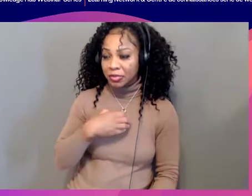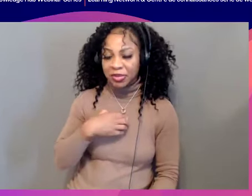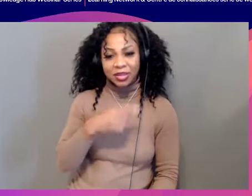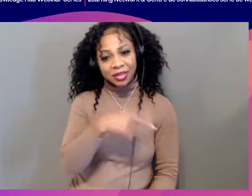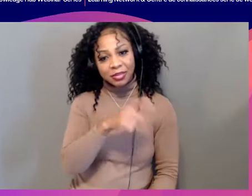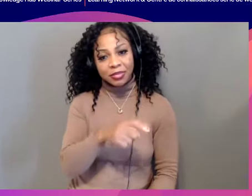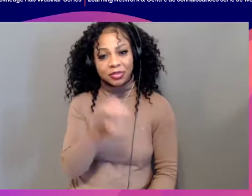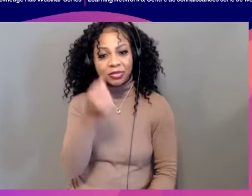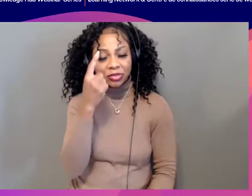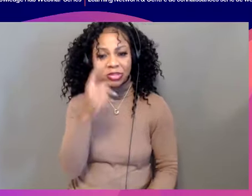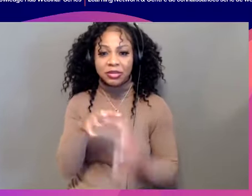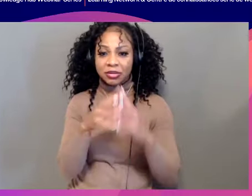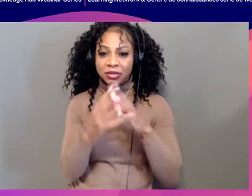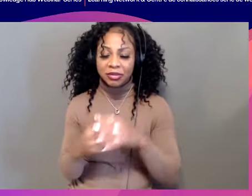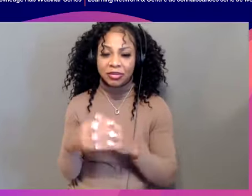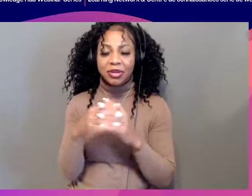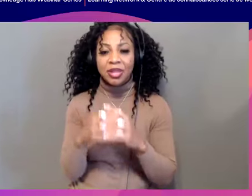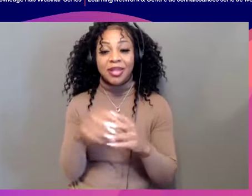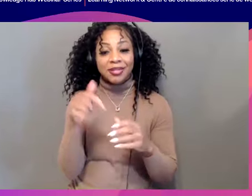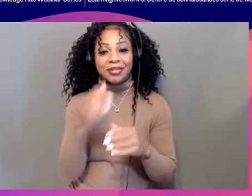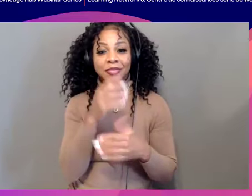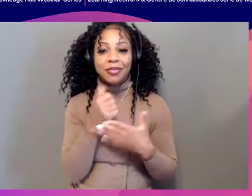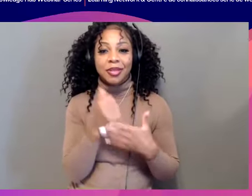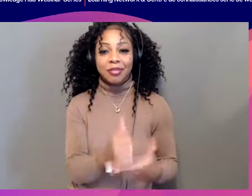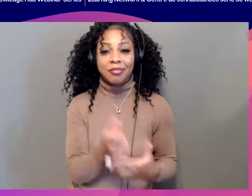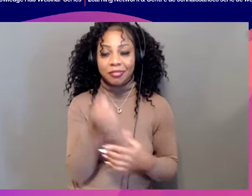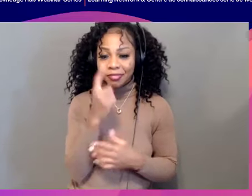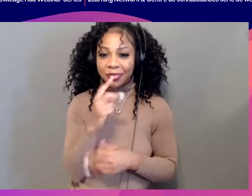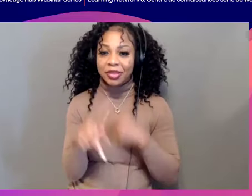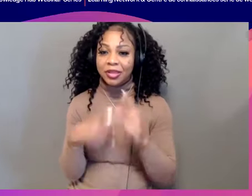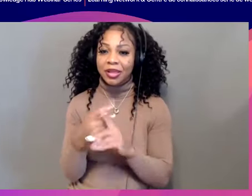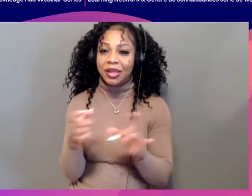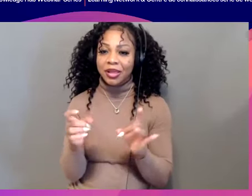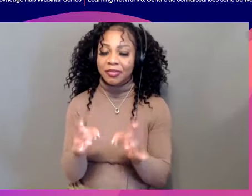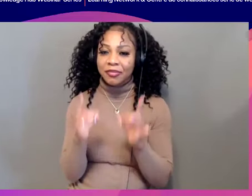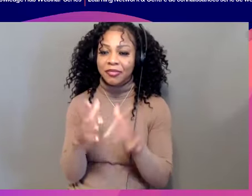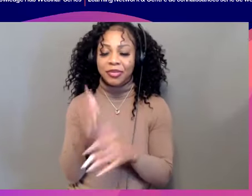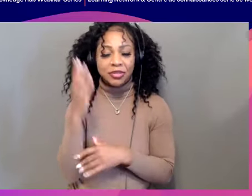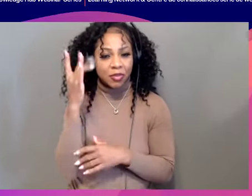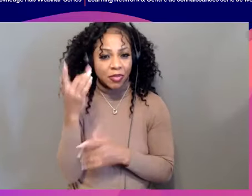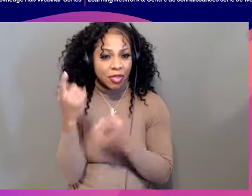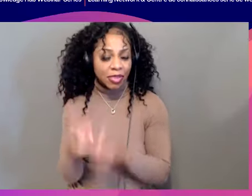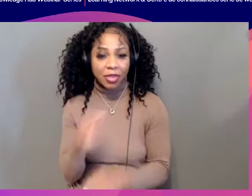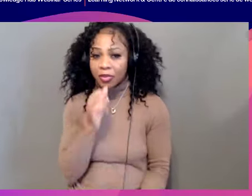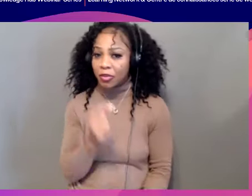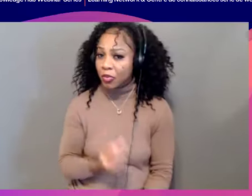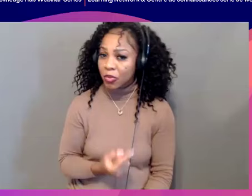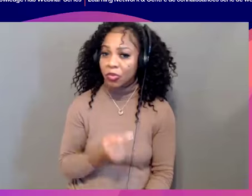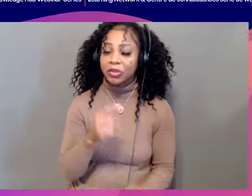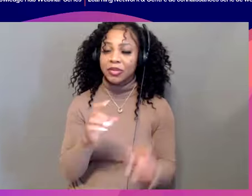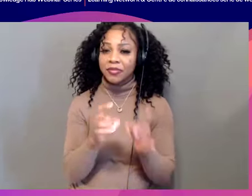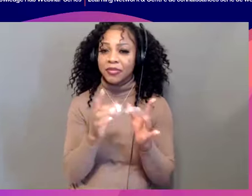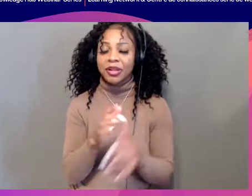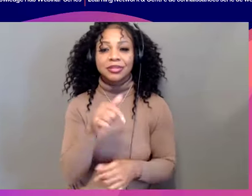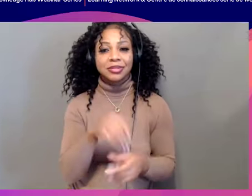understand intersectionality, to understand the type of violence and why it might be happening, not just in the workplace,